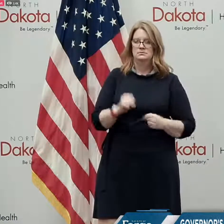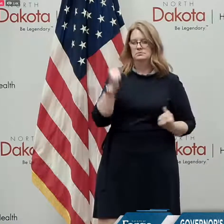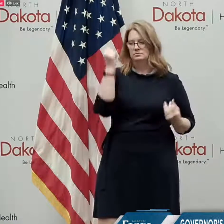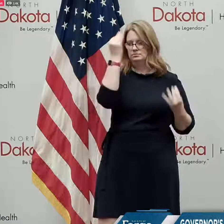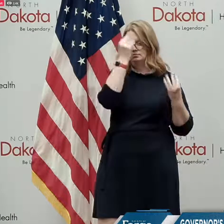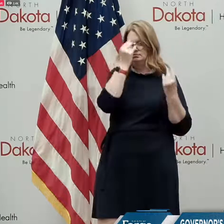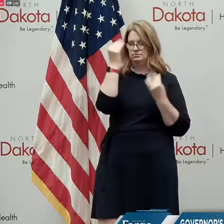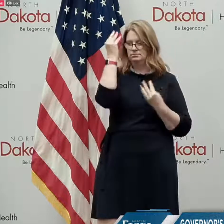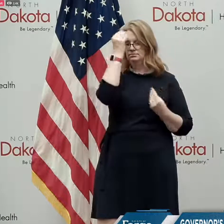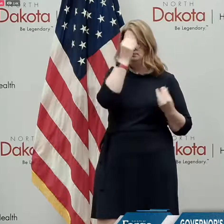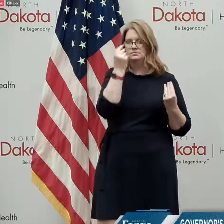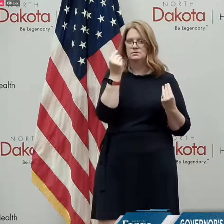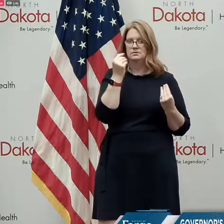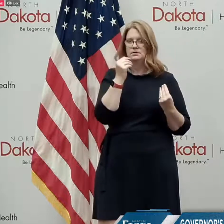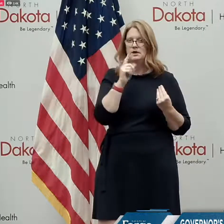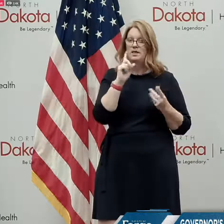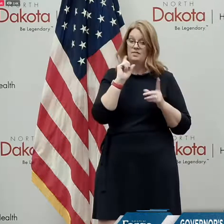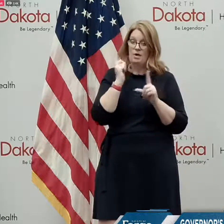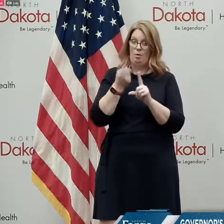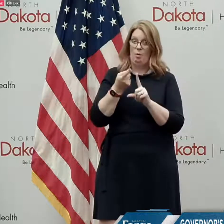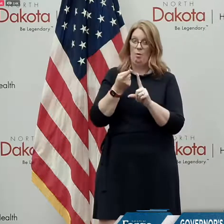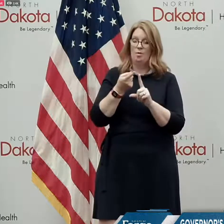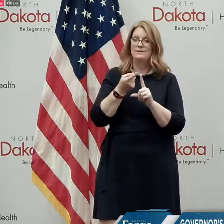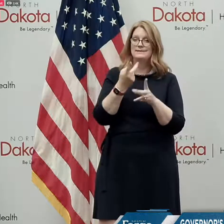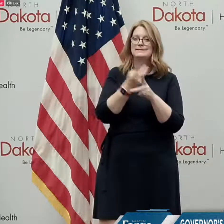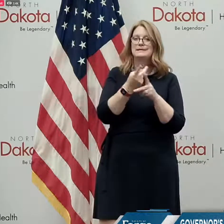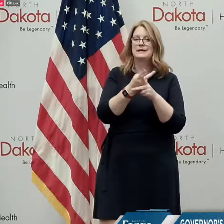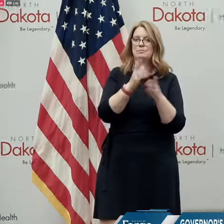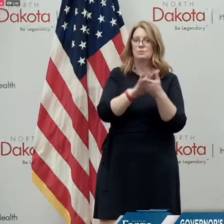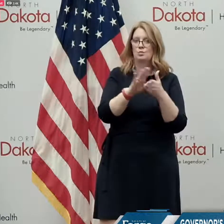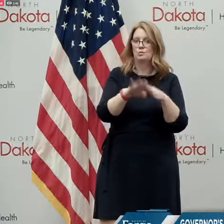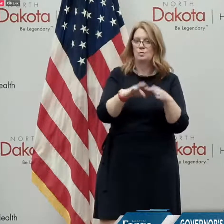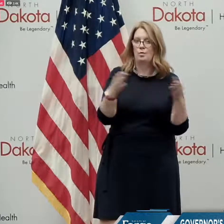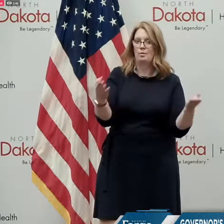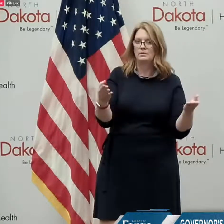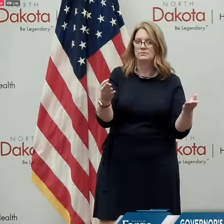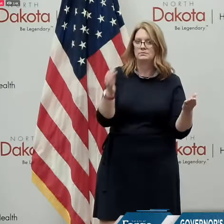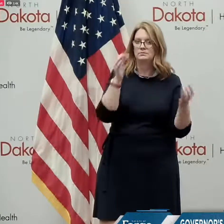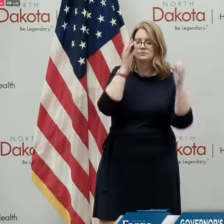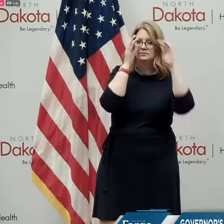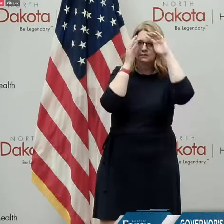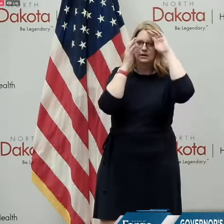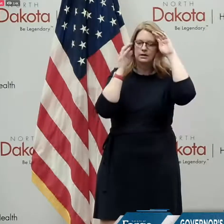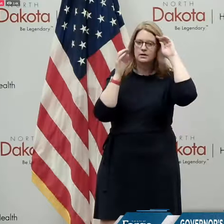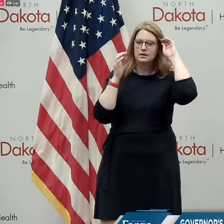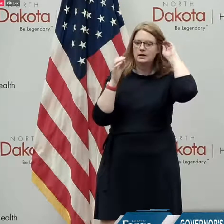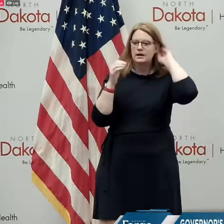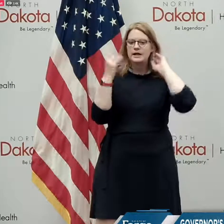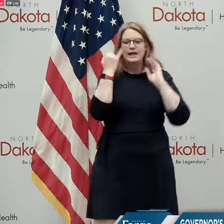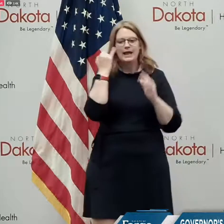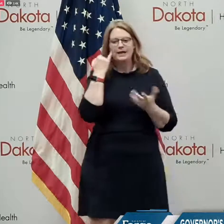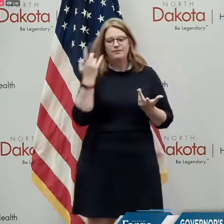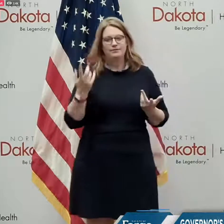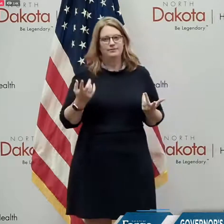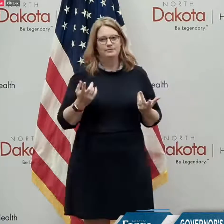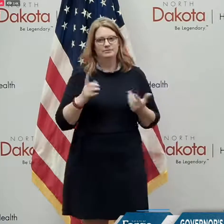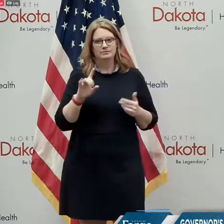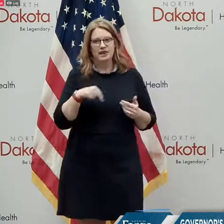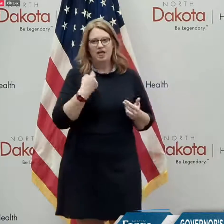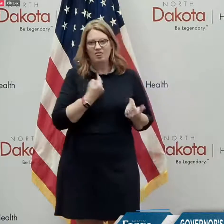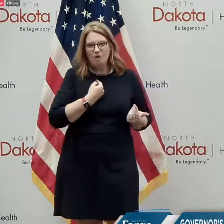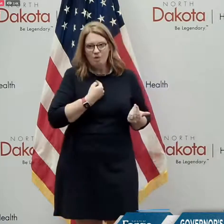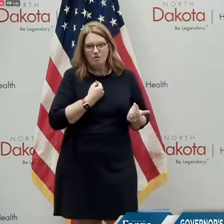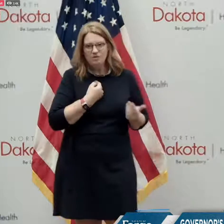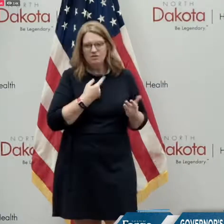and keeping them there. But we can't do this alone. If we could have been able to do this alone, we would have done it